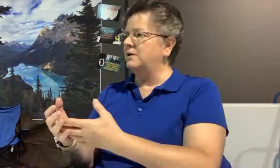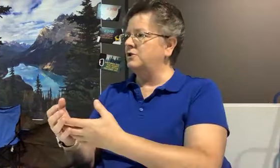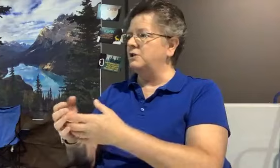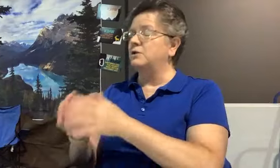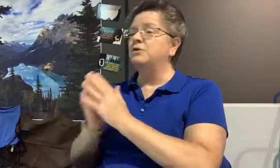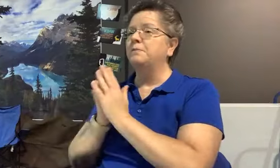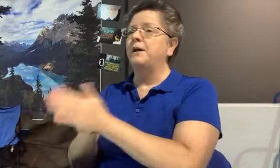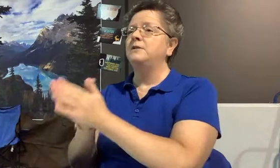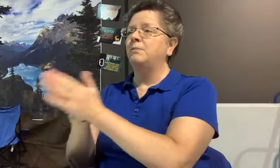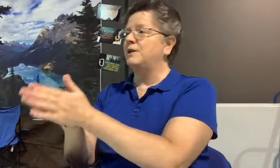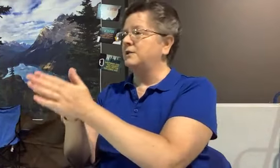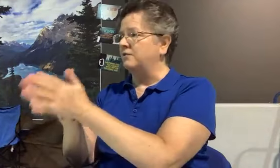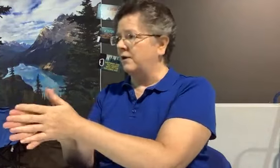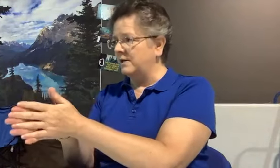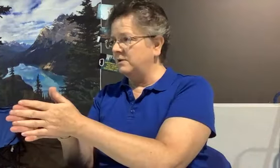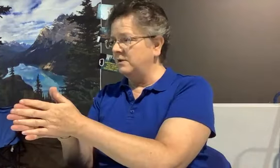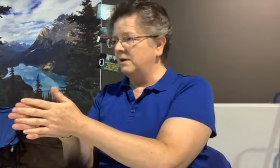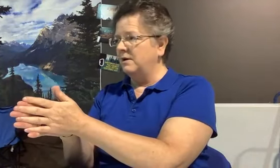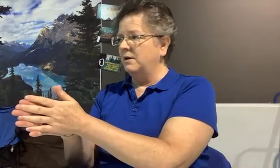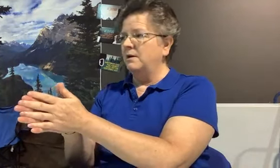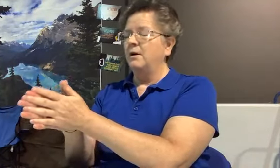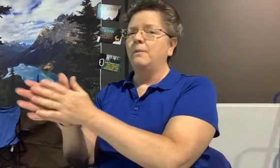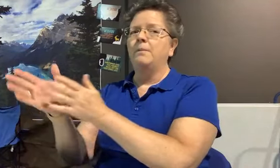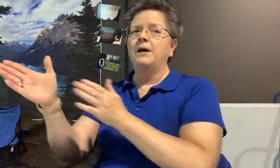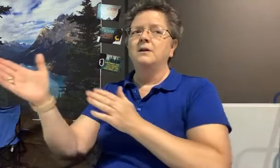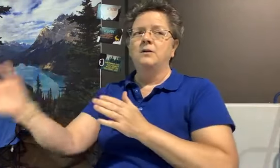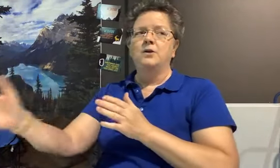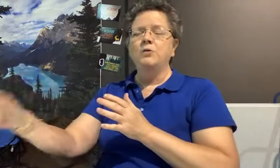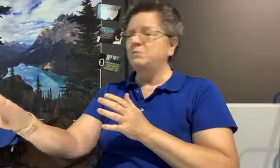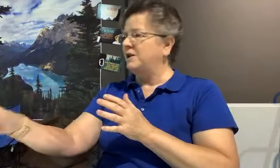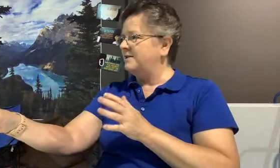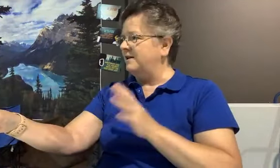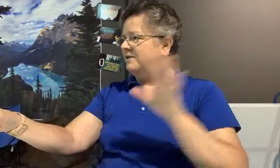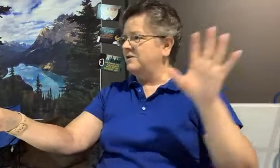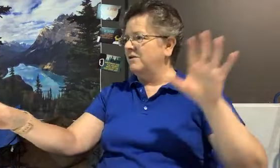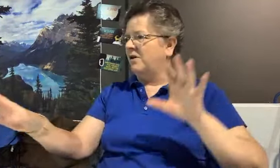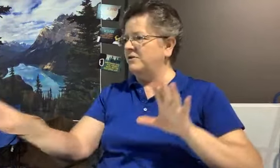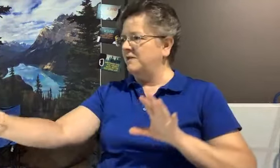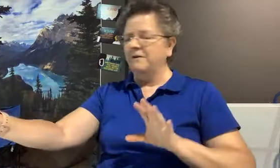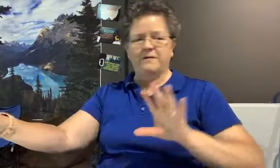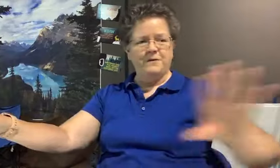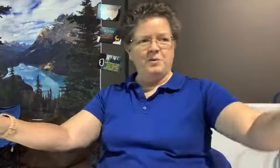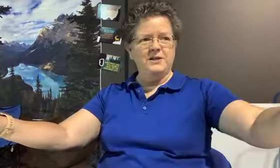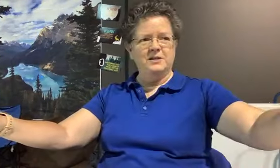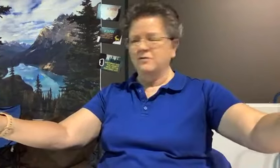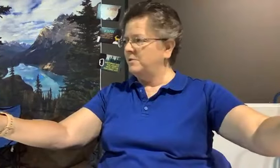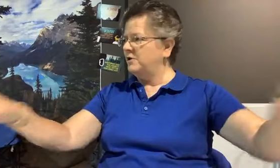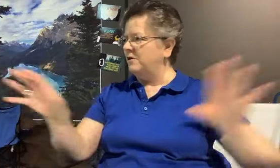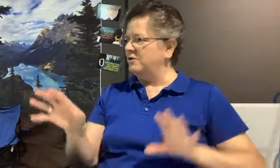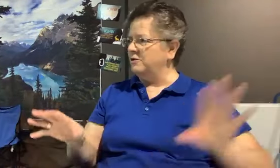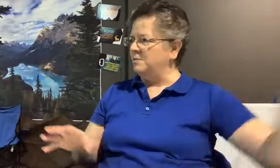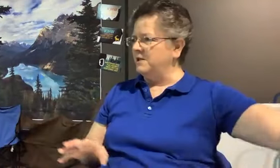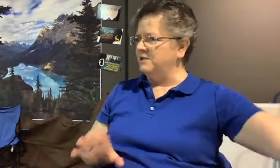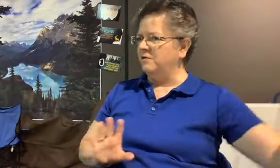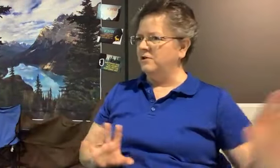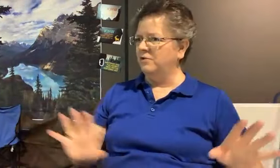in Jesus. There's plans and blessings for us. But those blessings are different from the blessings from the church. There's blessings for Israel.